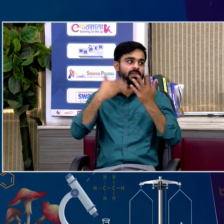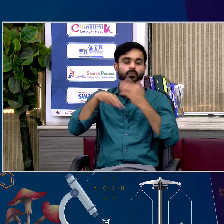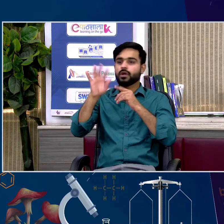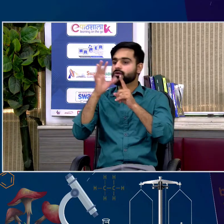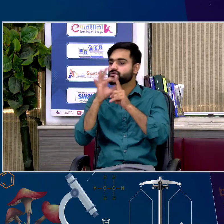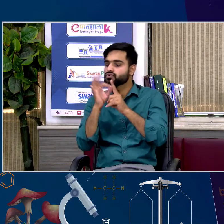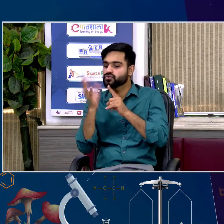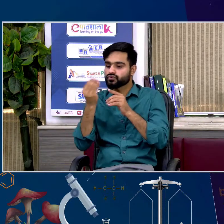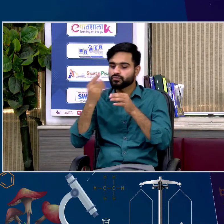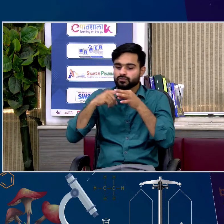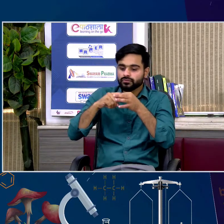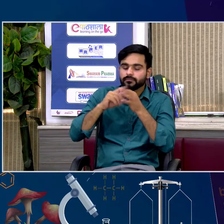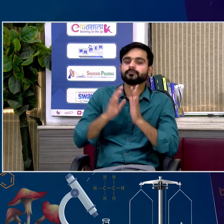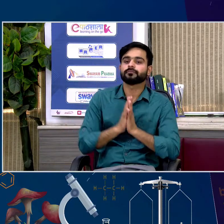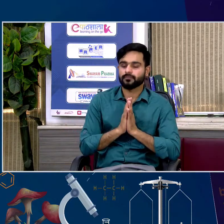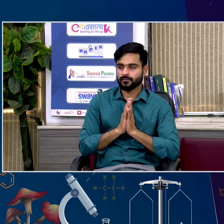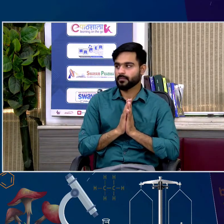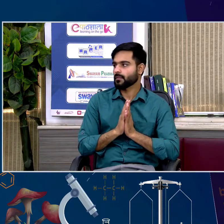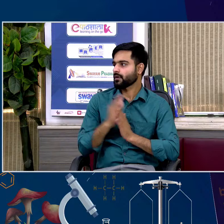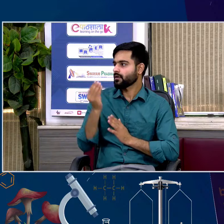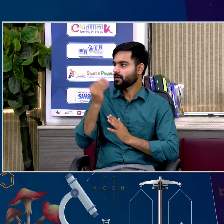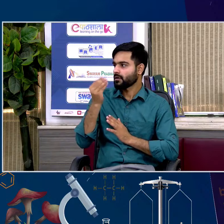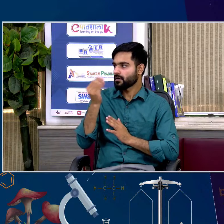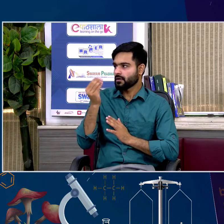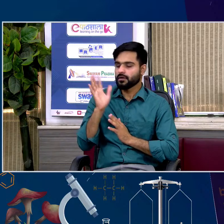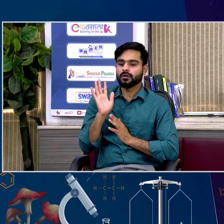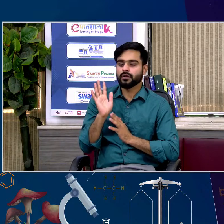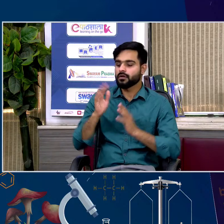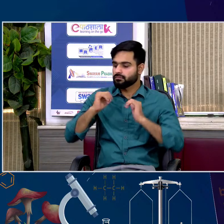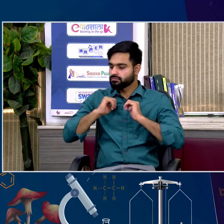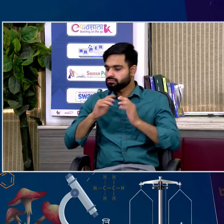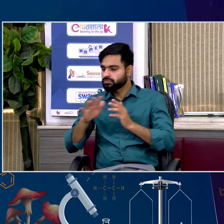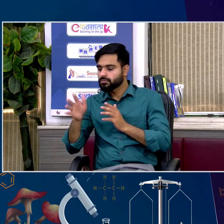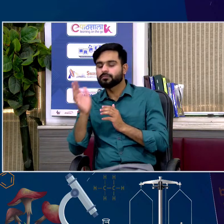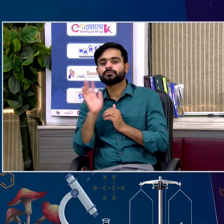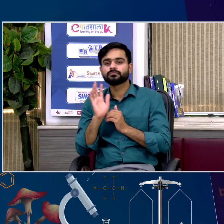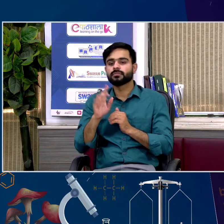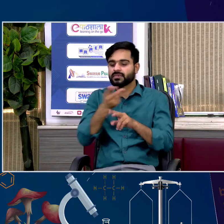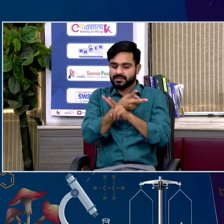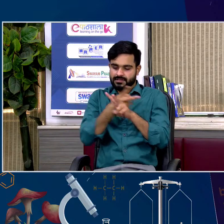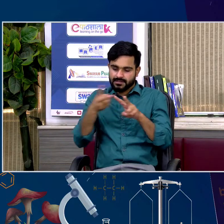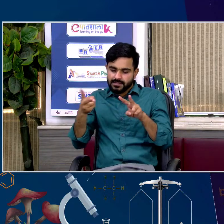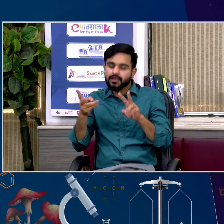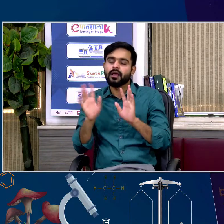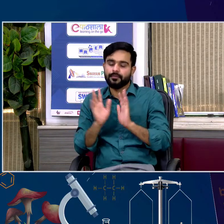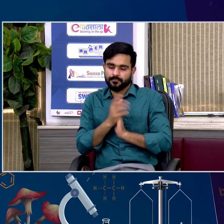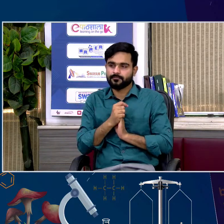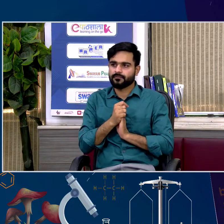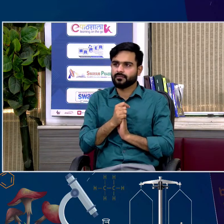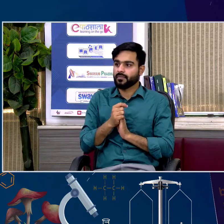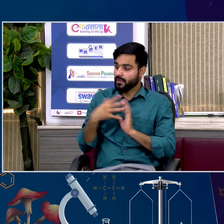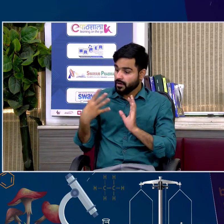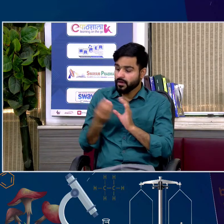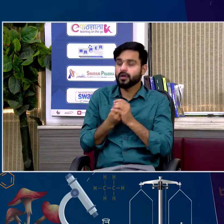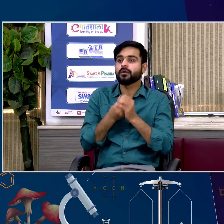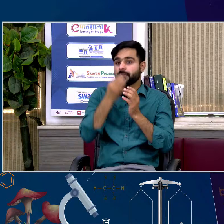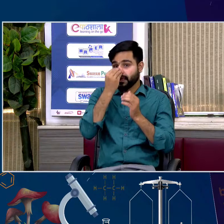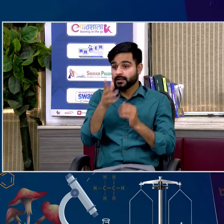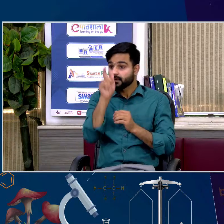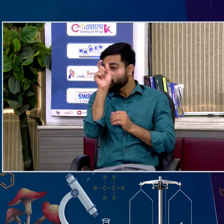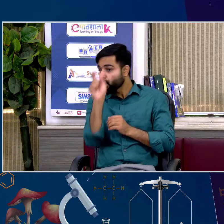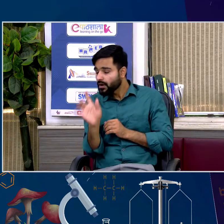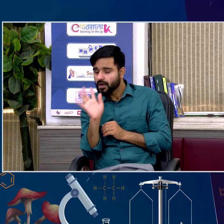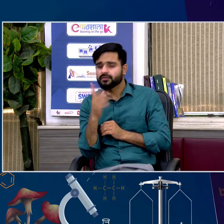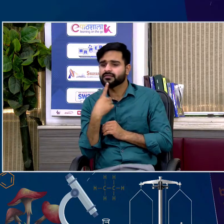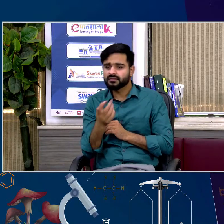some push-ups, or there are some things that he is kind of squeezing. You get those squeezy balls which he's